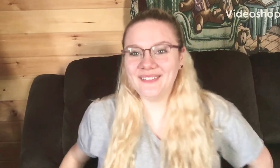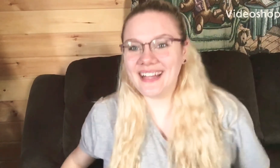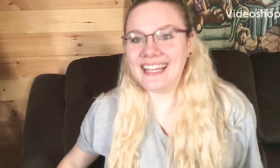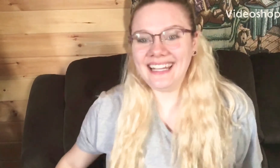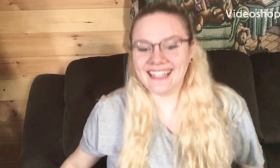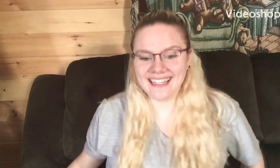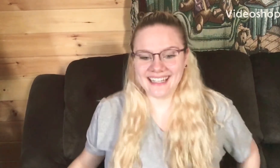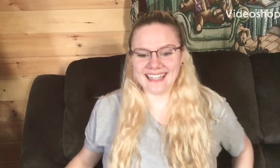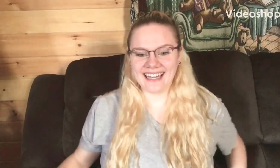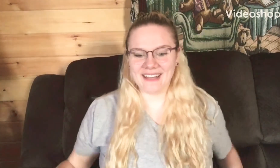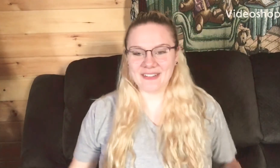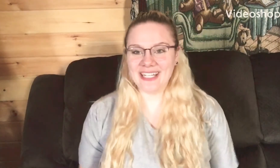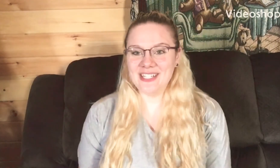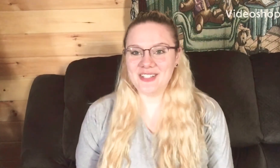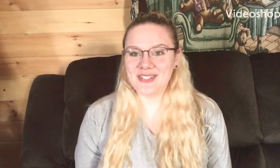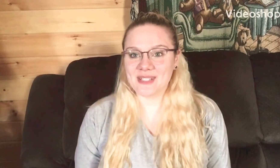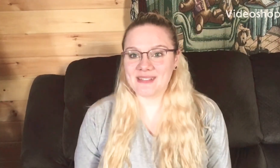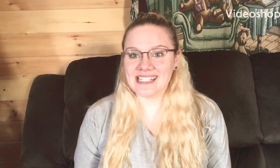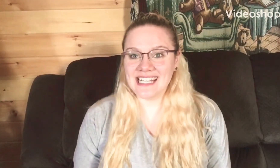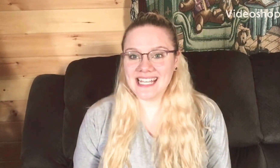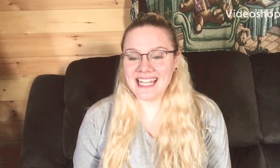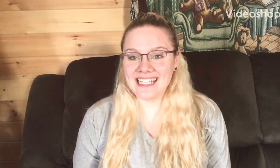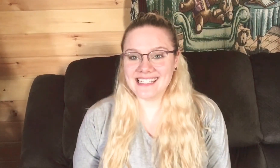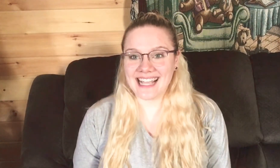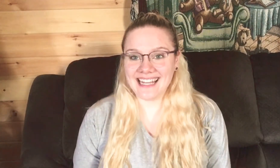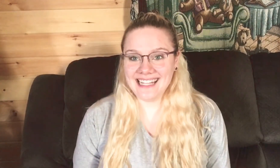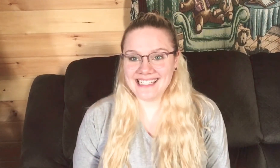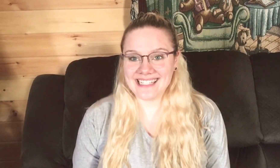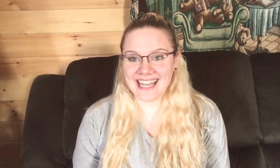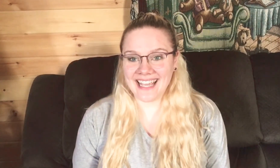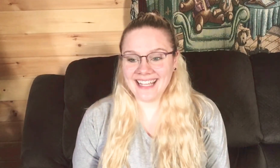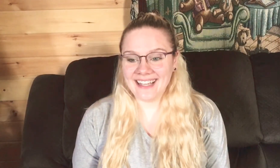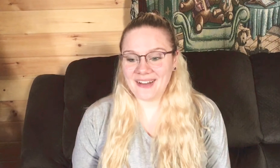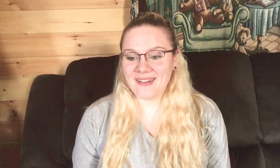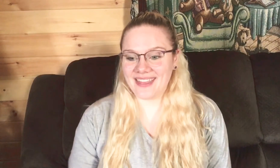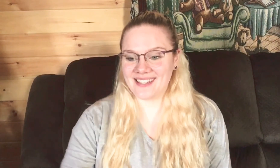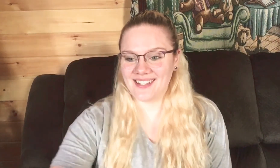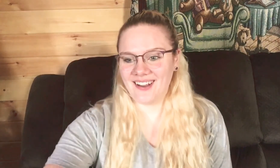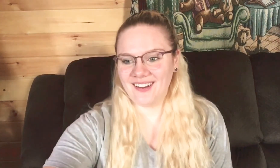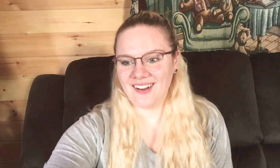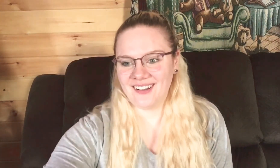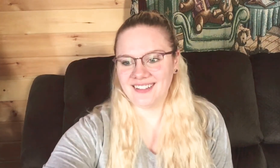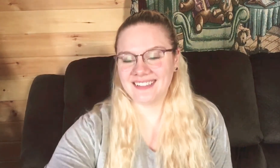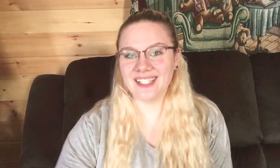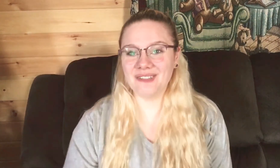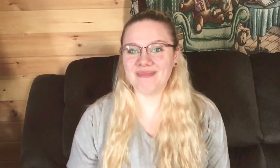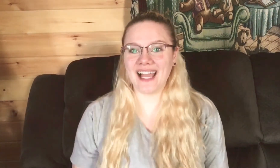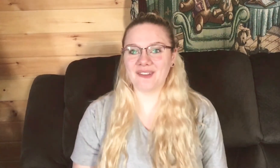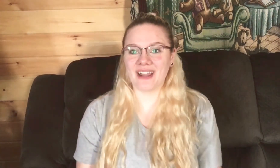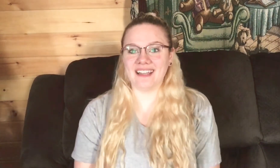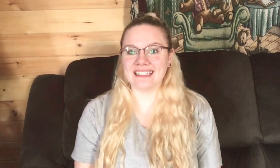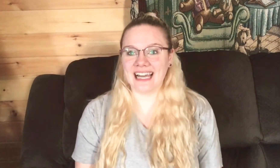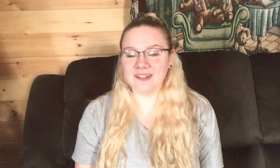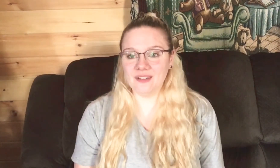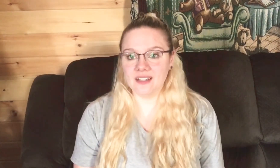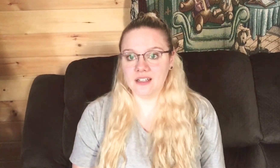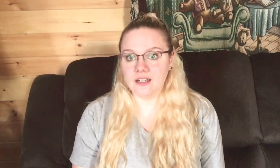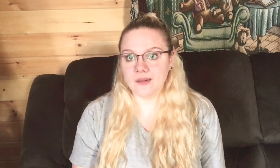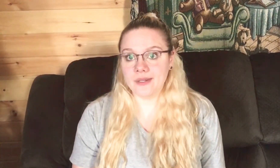everybody. We're going to do some singing and signing today with the song called Little Black Rain Cloud, which